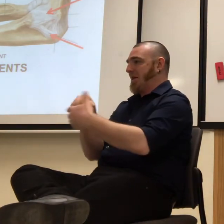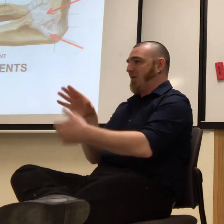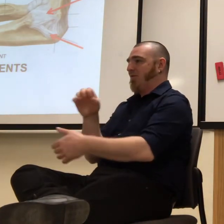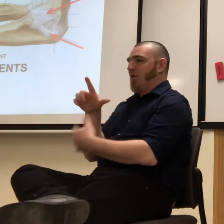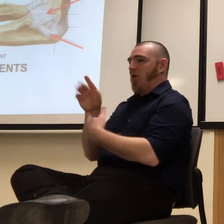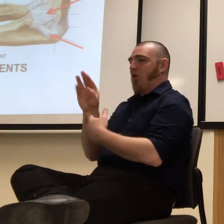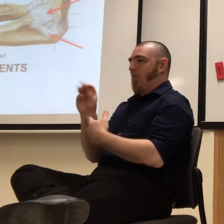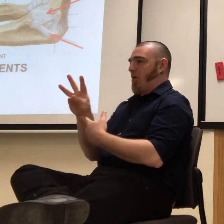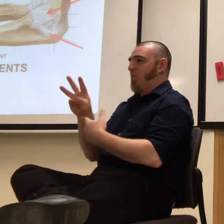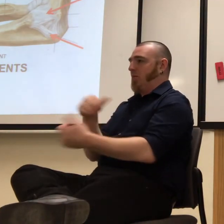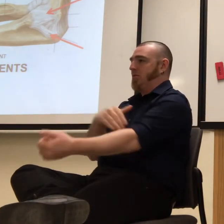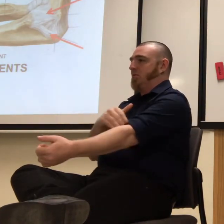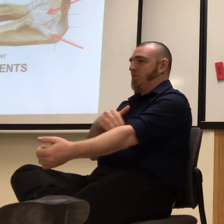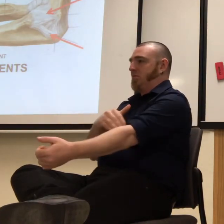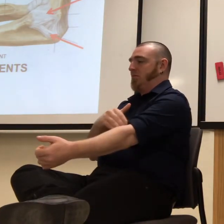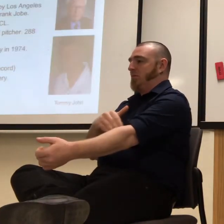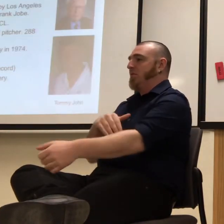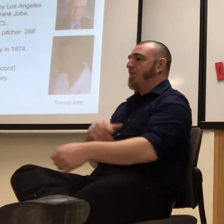wear out over time.